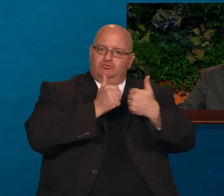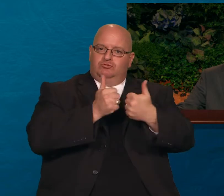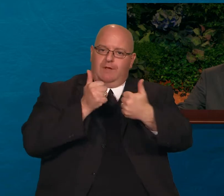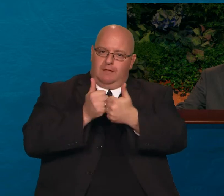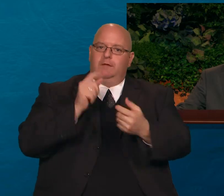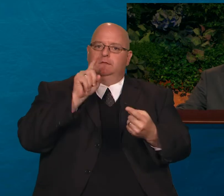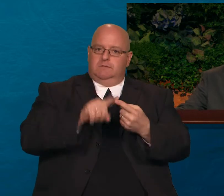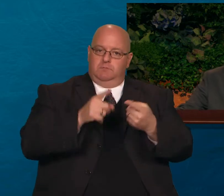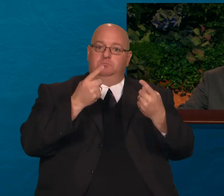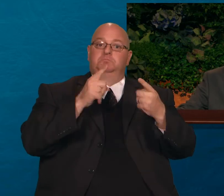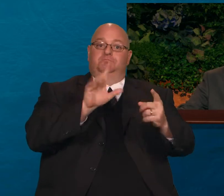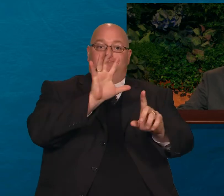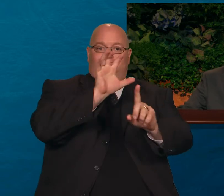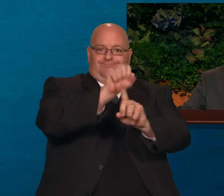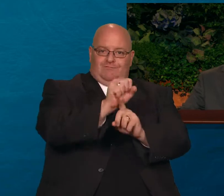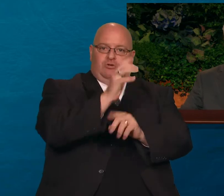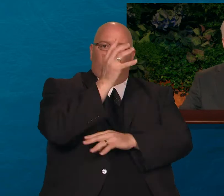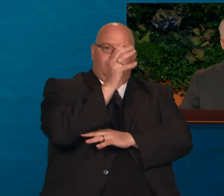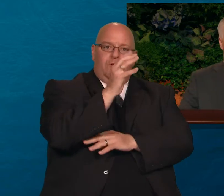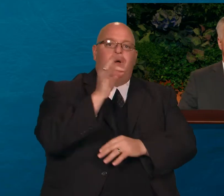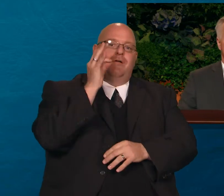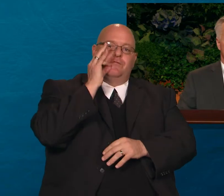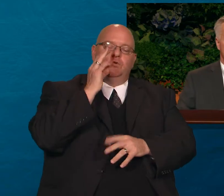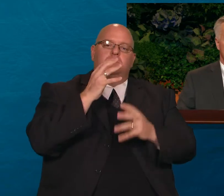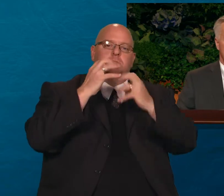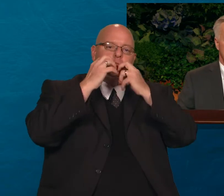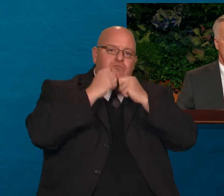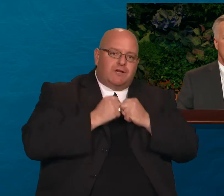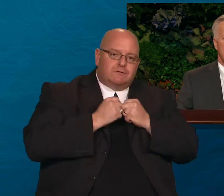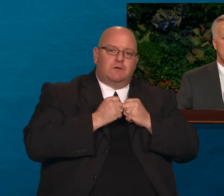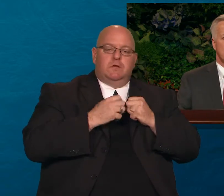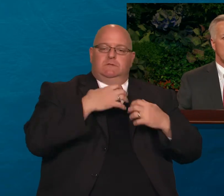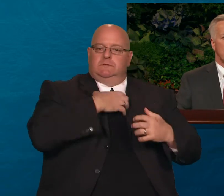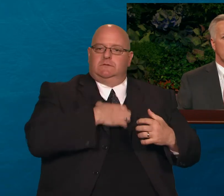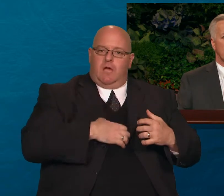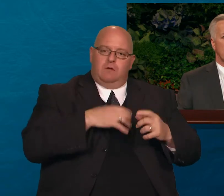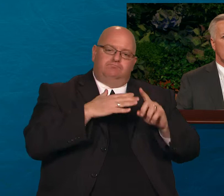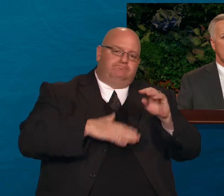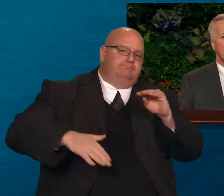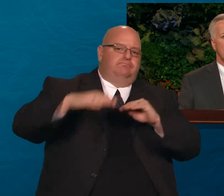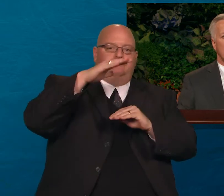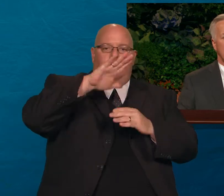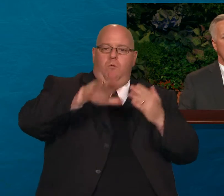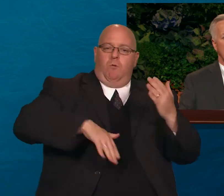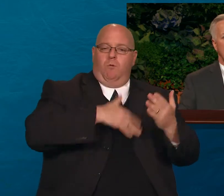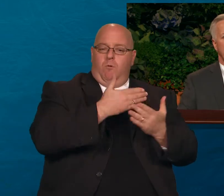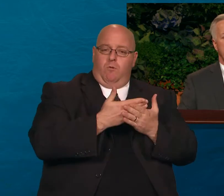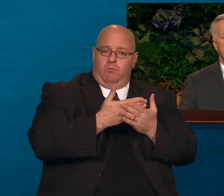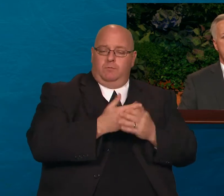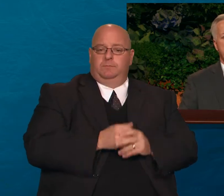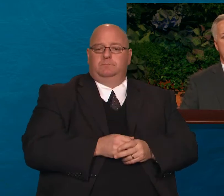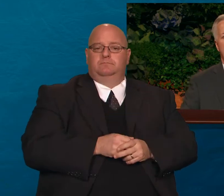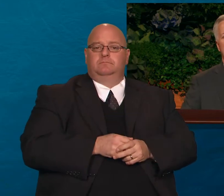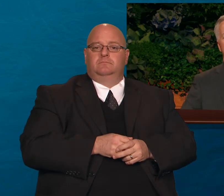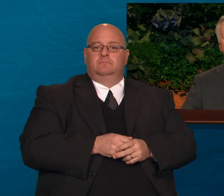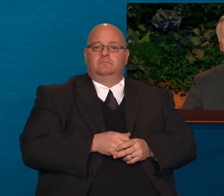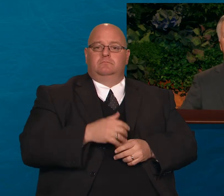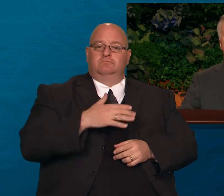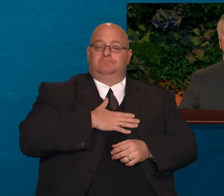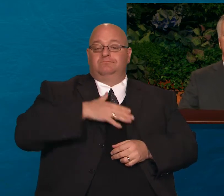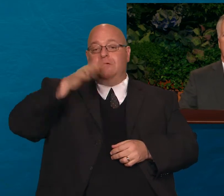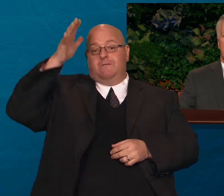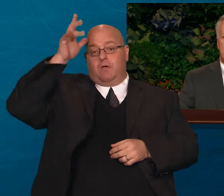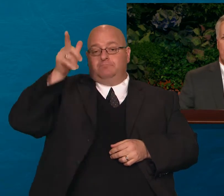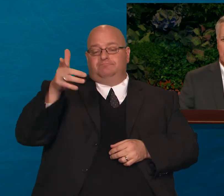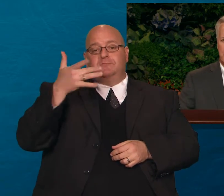actually reach the tree with the fruit most precious and most desirable above all other.